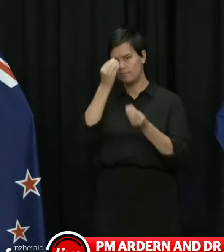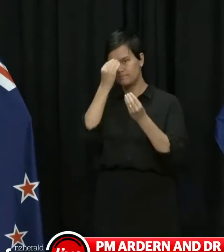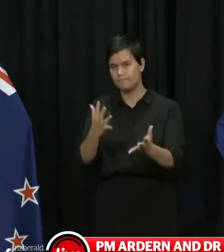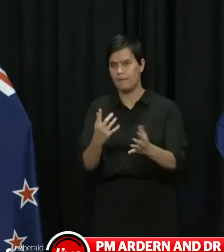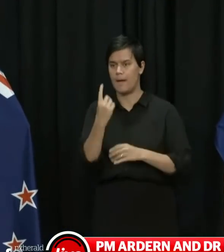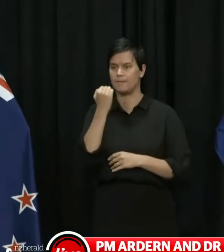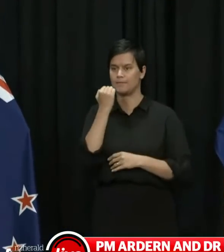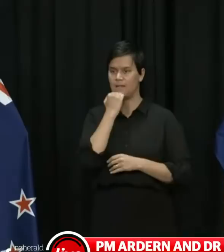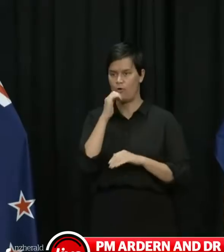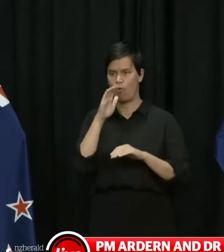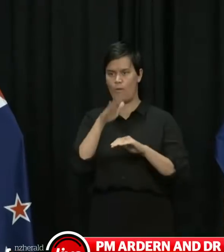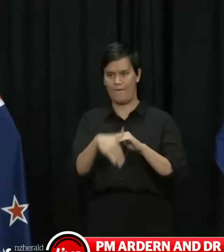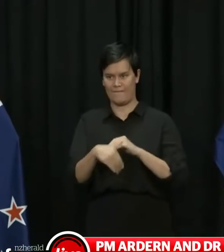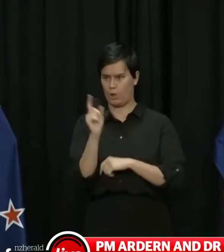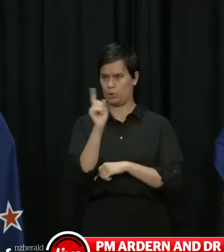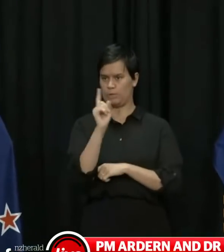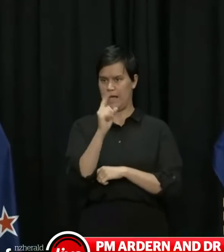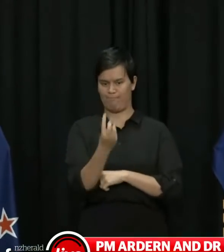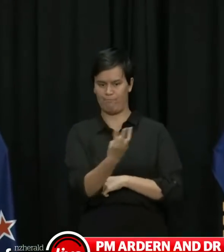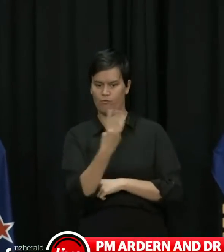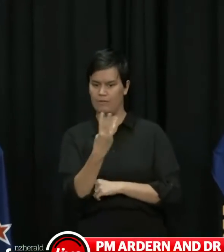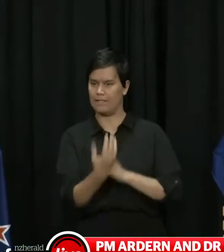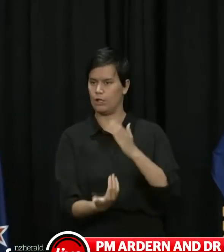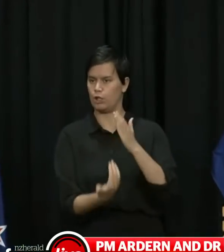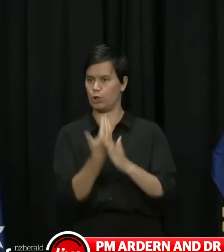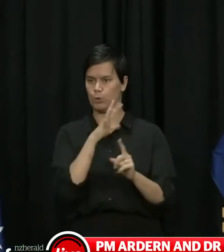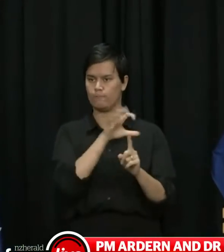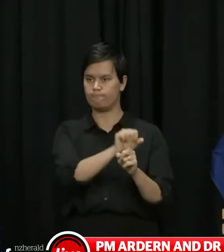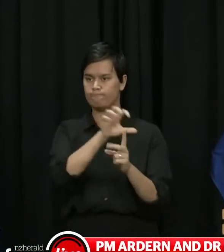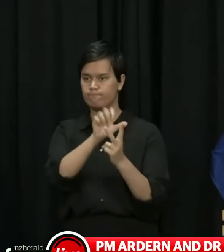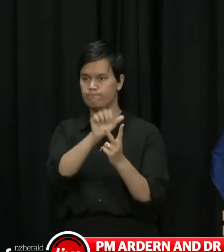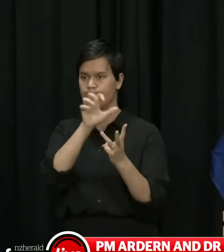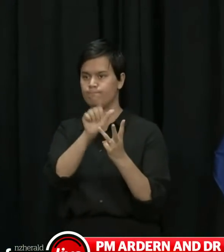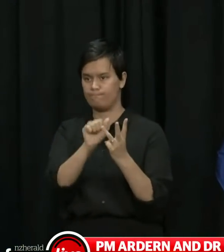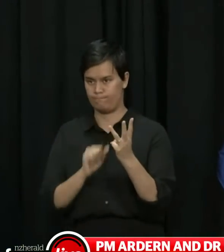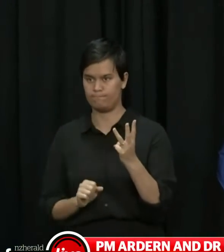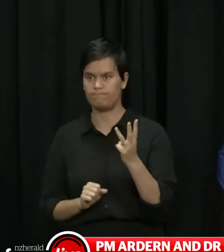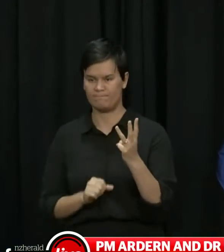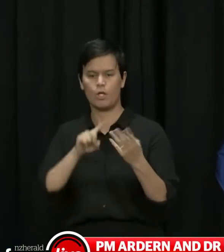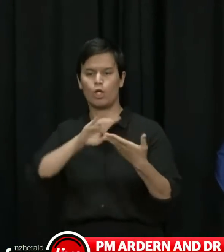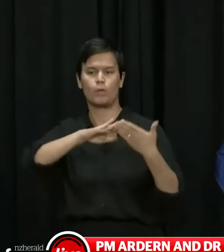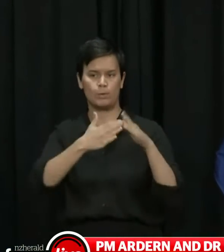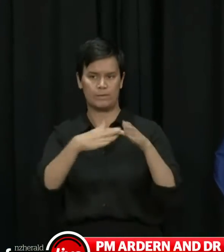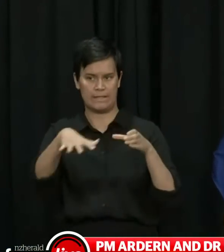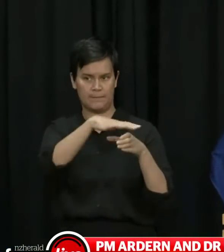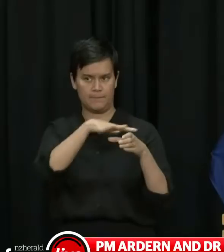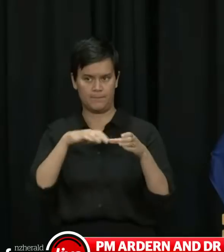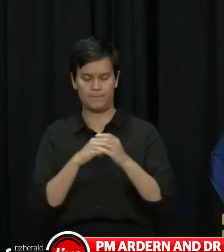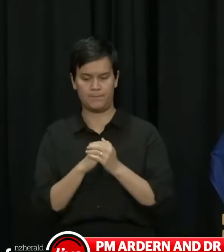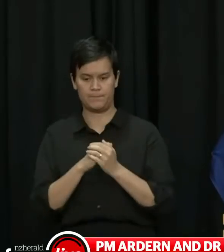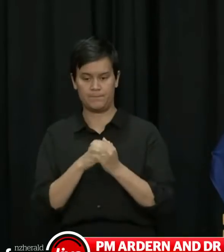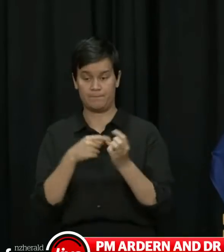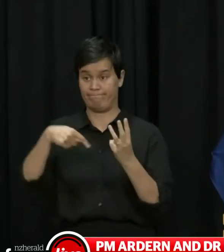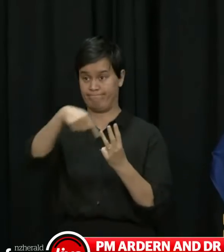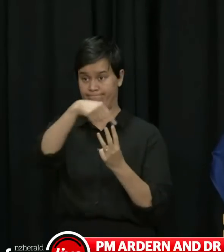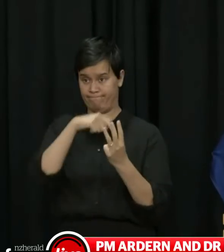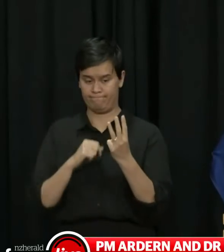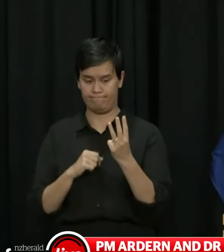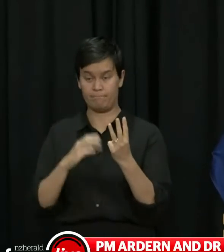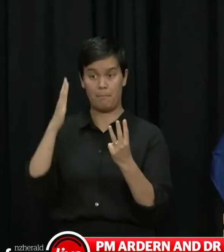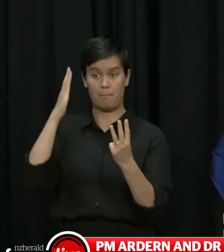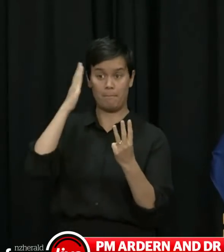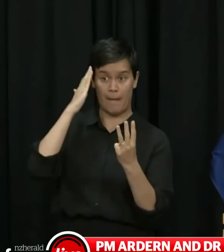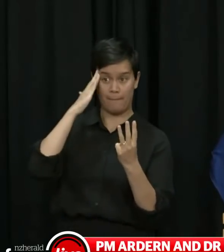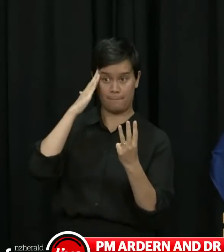the details around the COVID community cases that we talked about earlier today. To recap, there are 3 positive cases, a